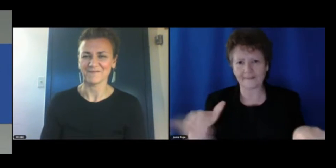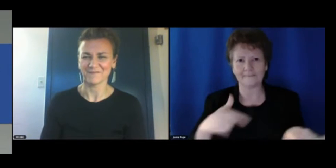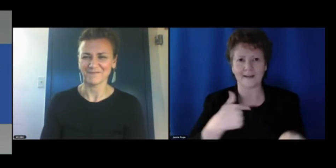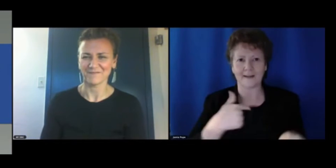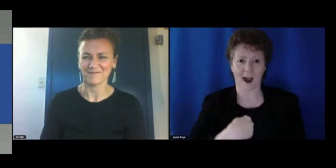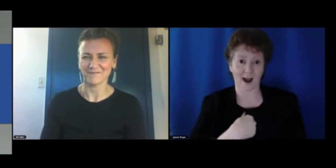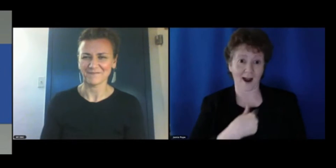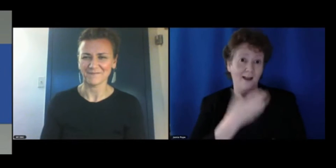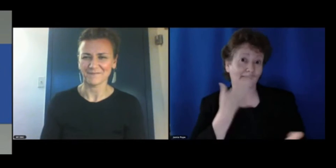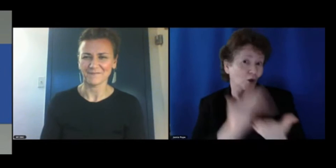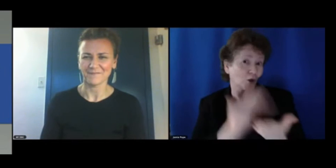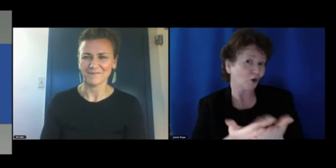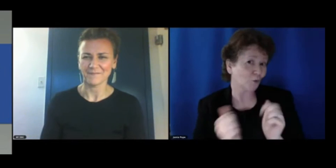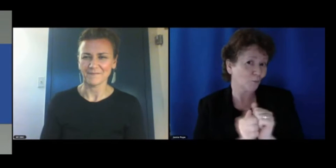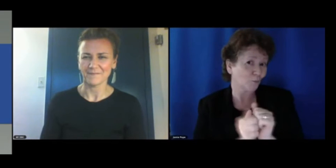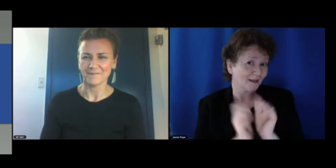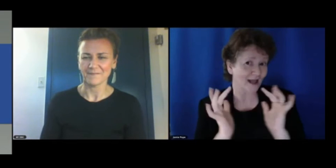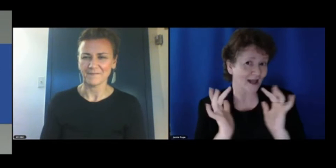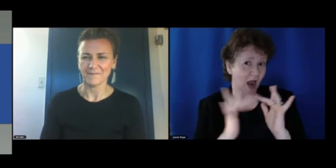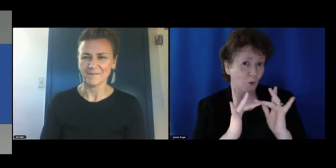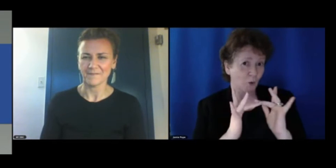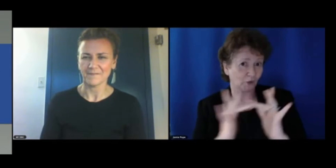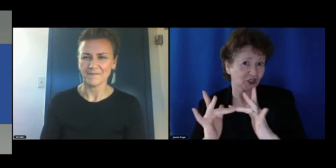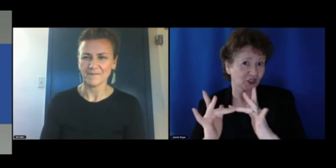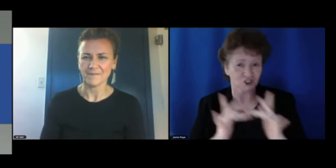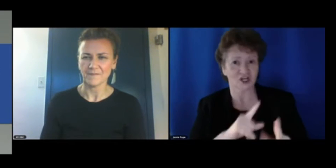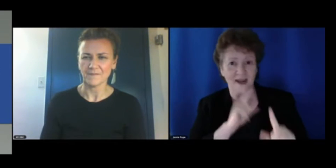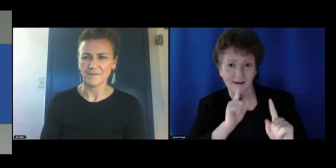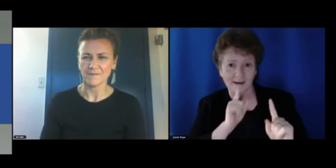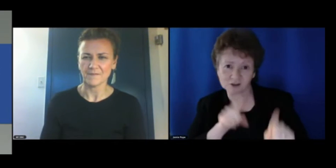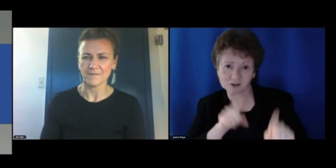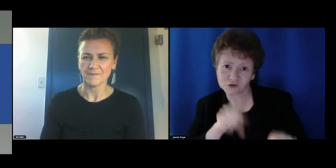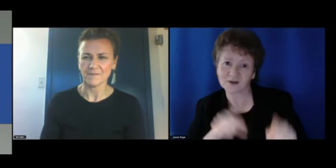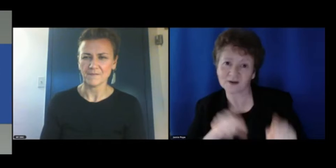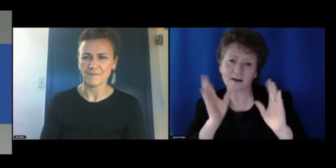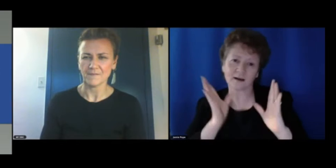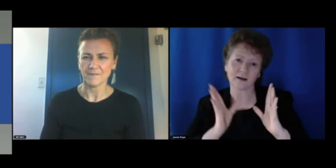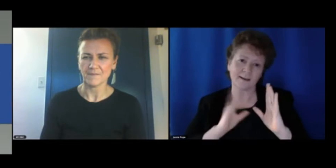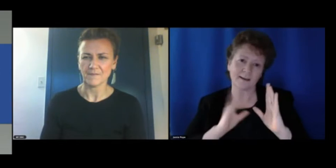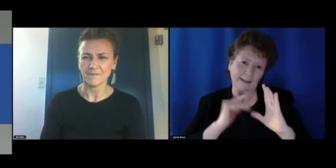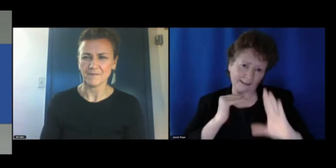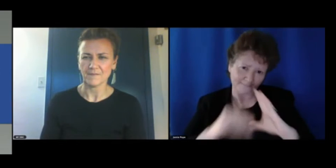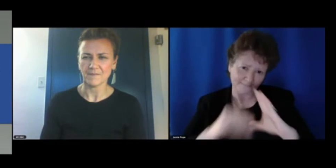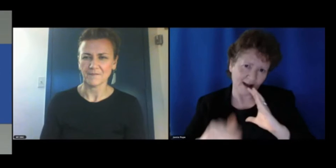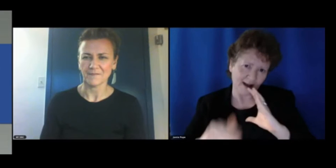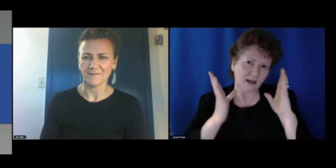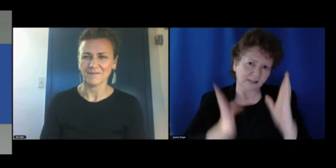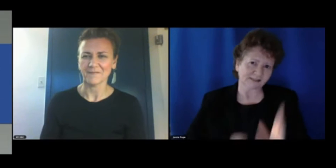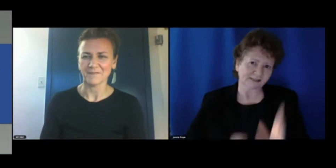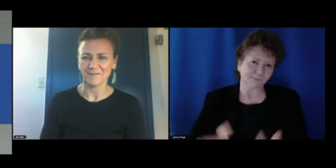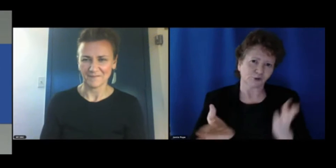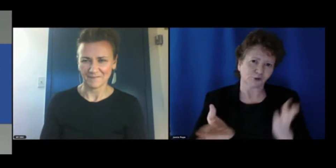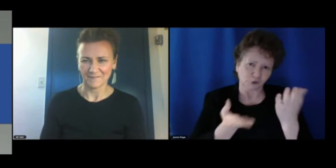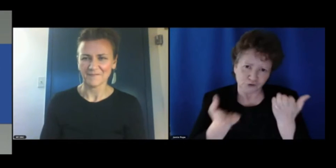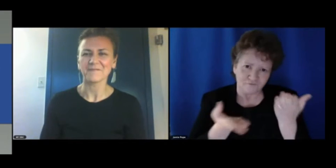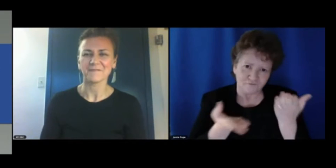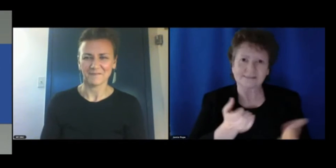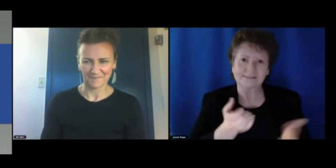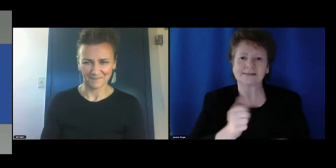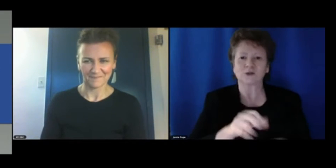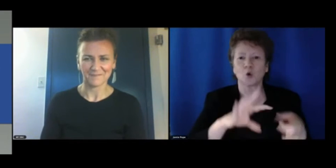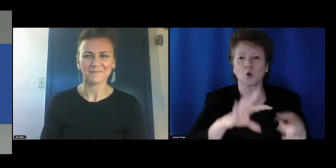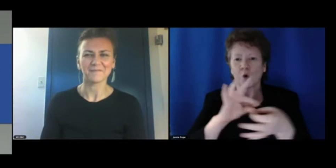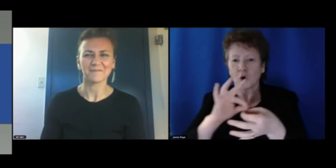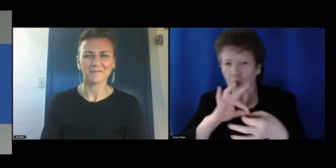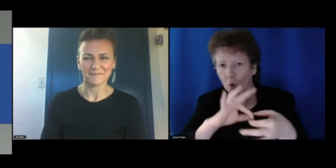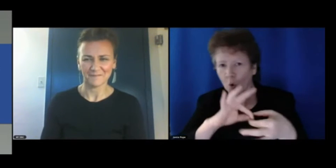is really skilled with interpreting, and I'm really good with technology and working with the